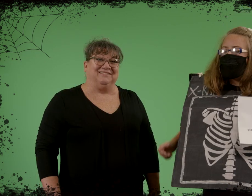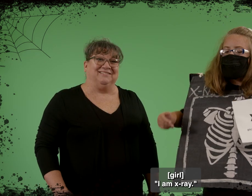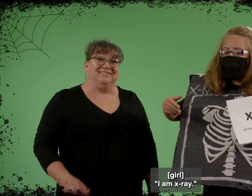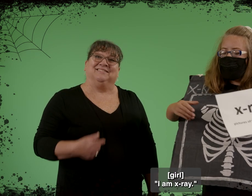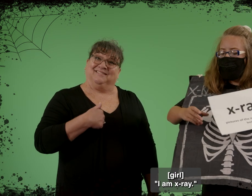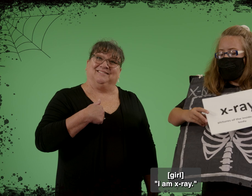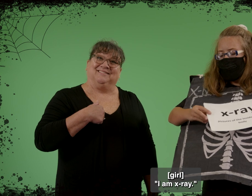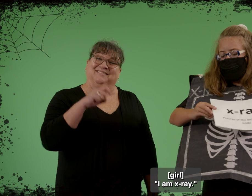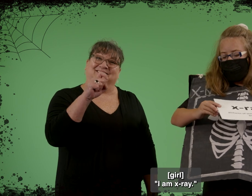I am X-Ray.